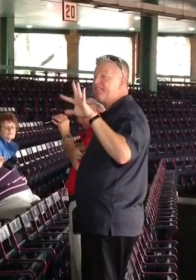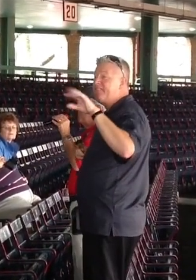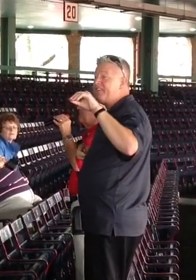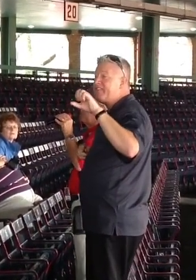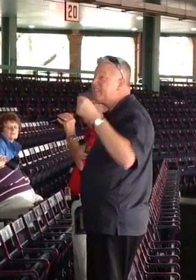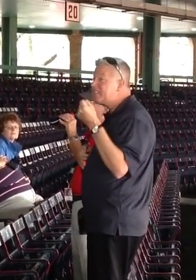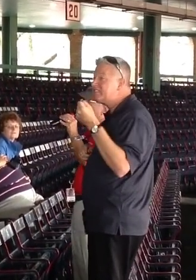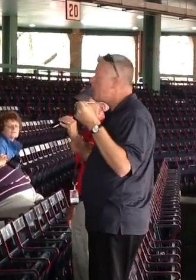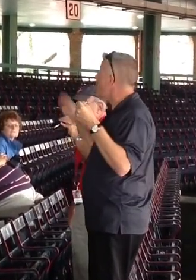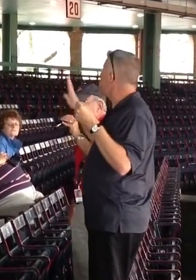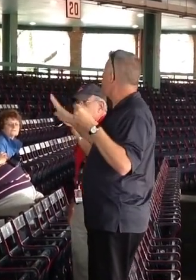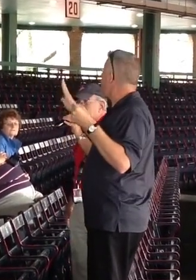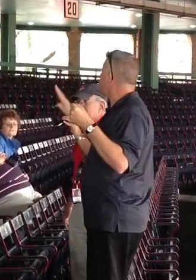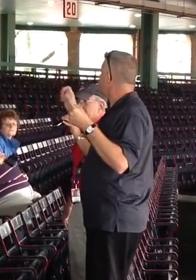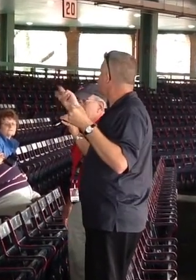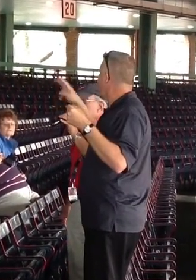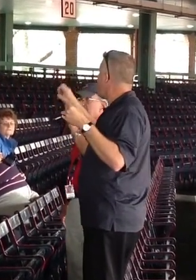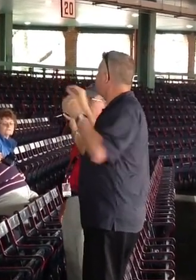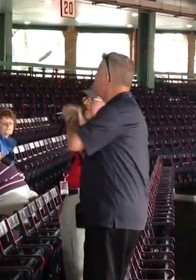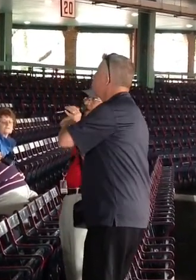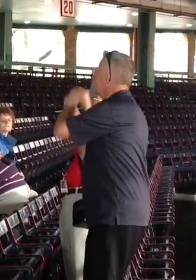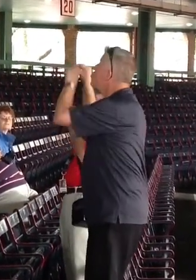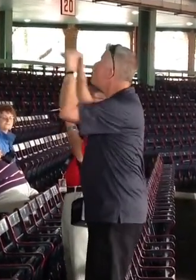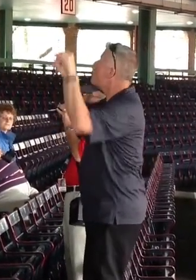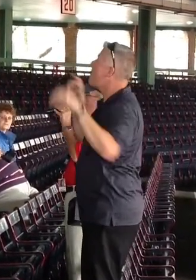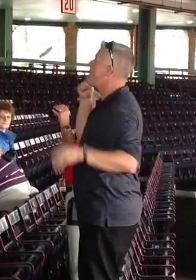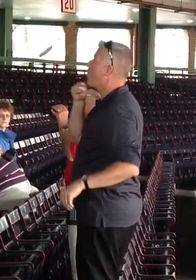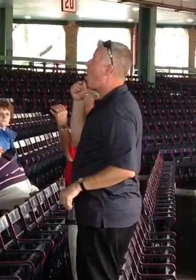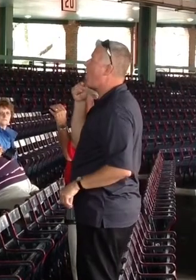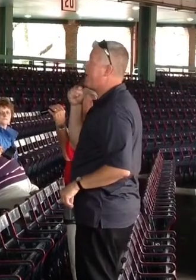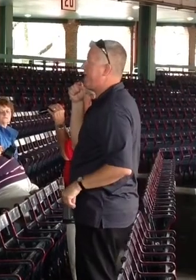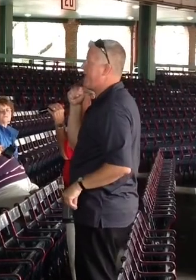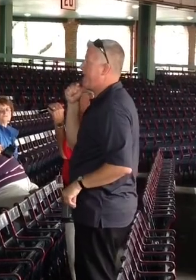Braves moved to Milwaukee. They